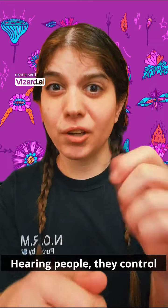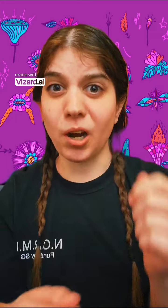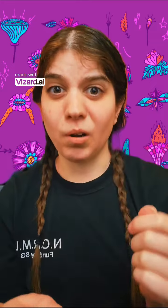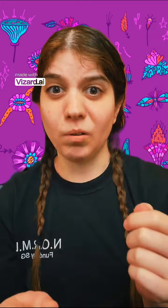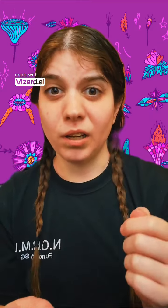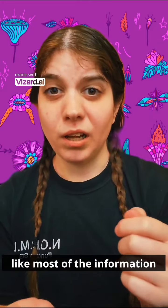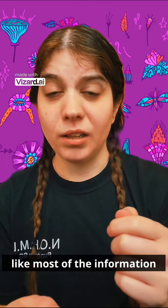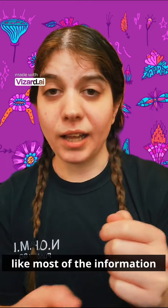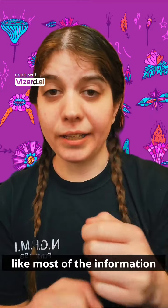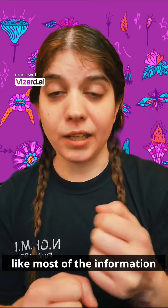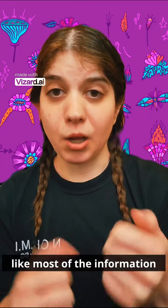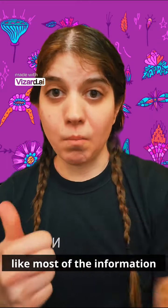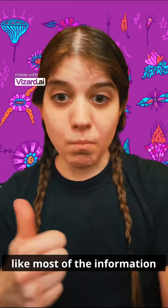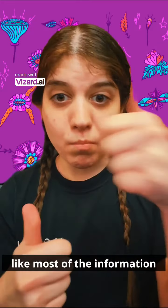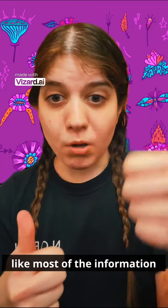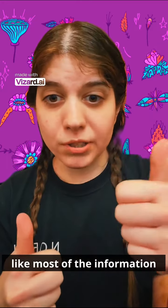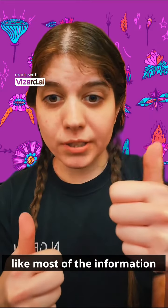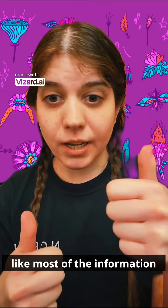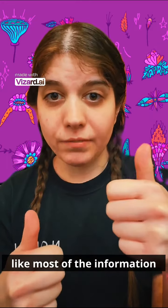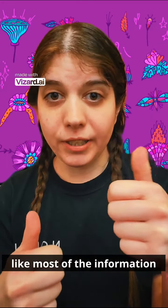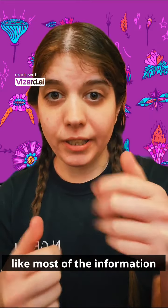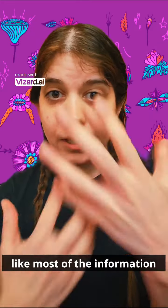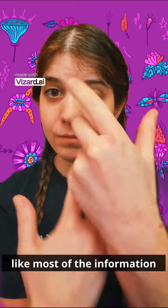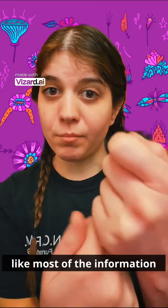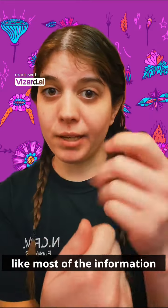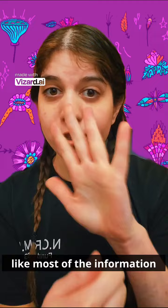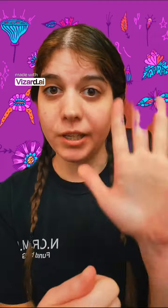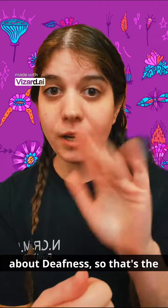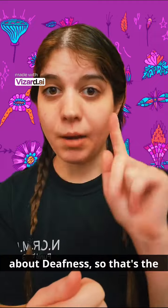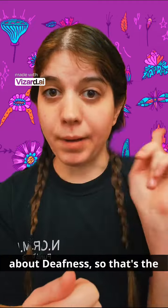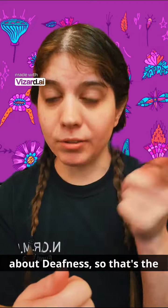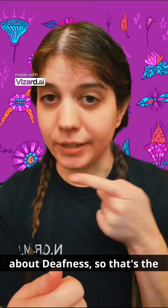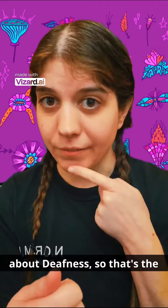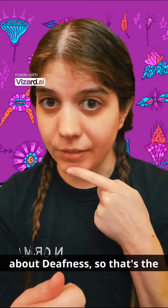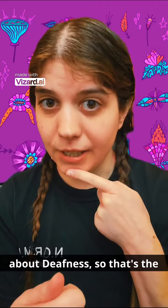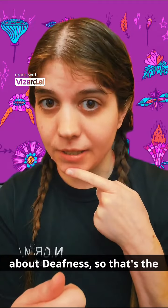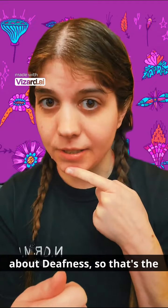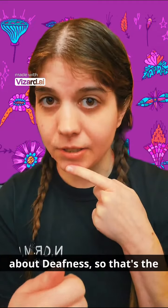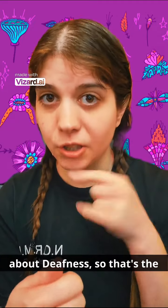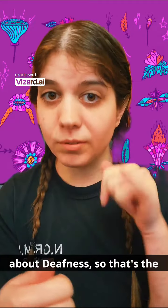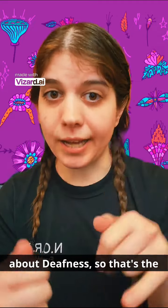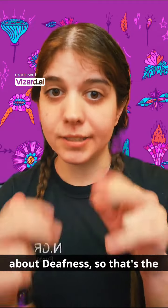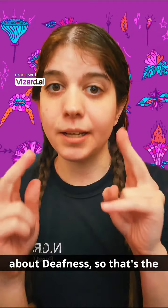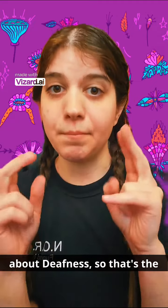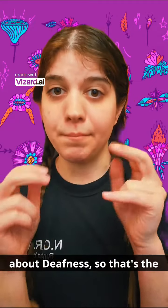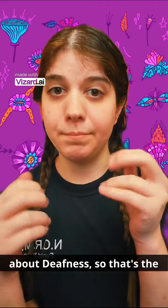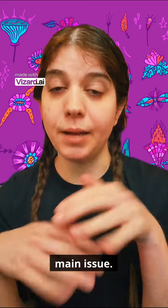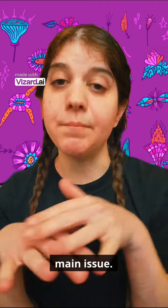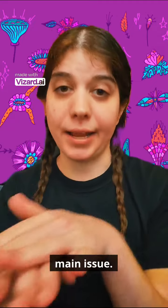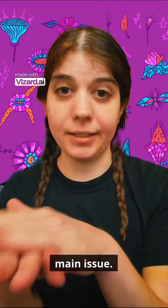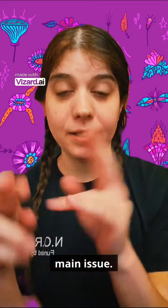control most of the information about deafness, so that's the main